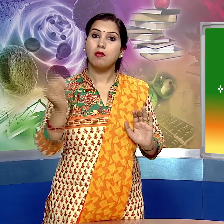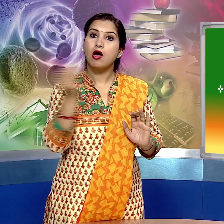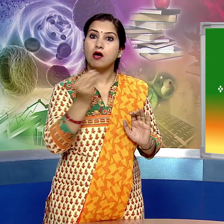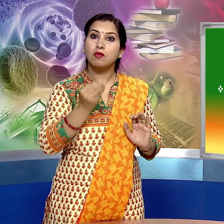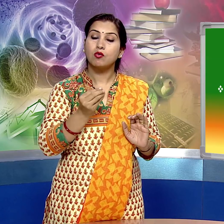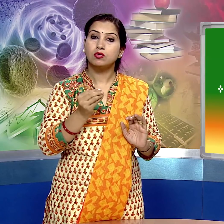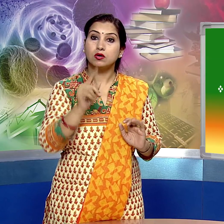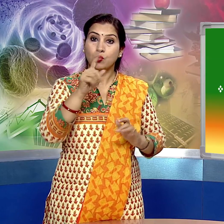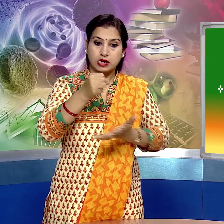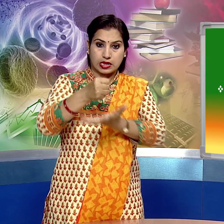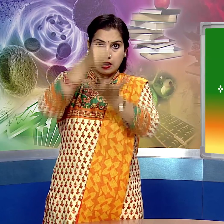about 4